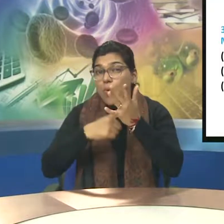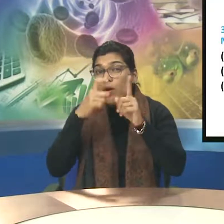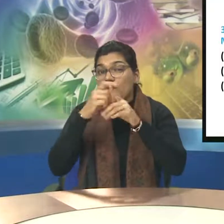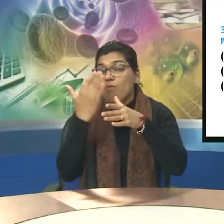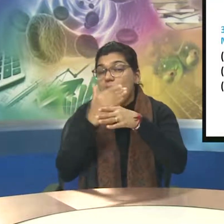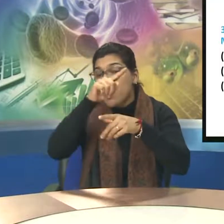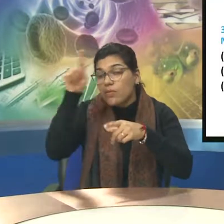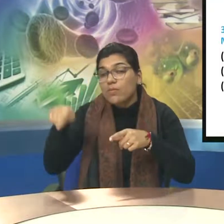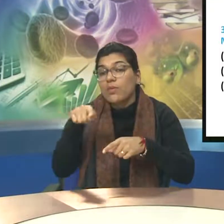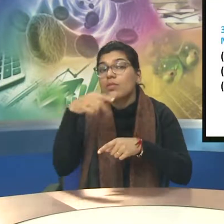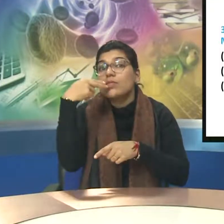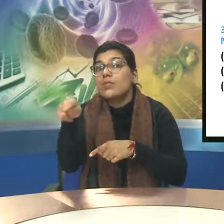for